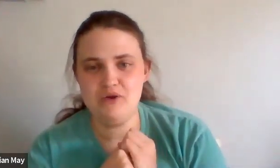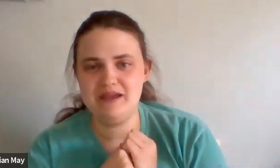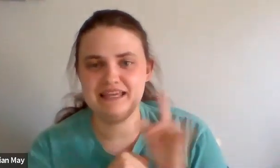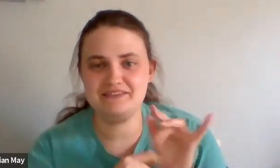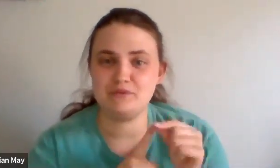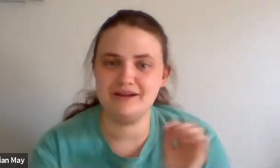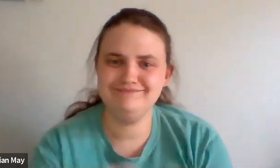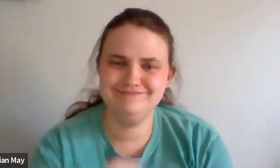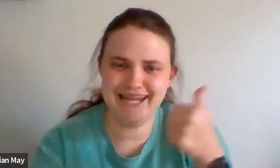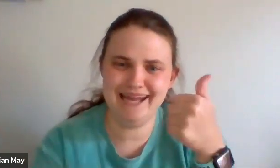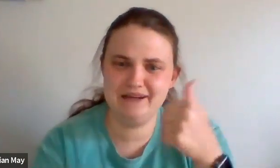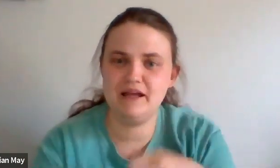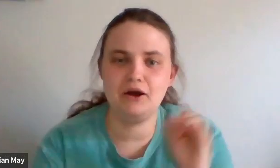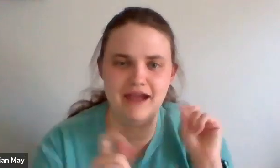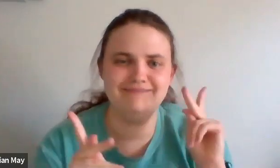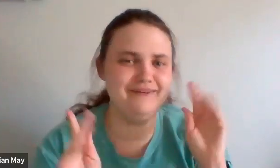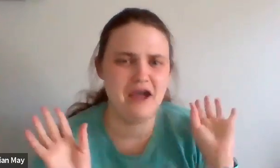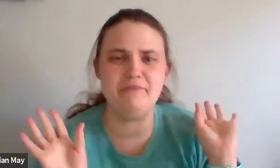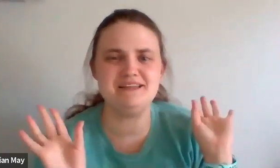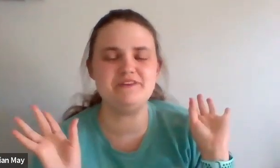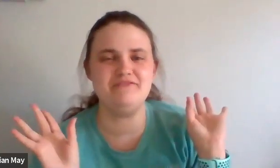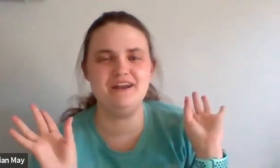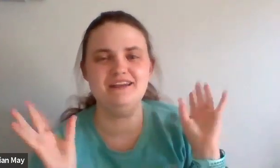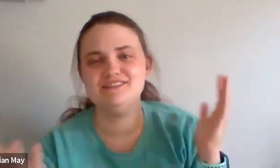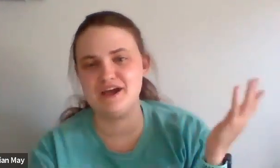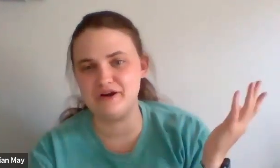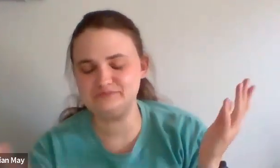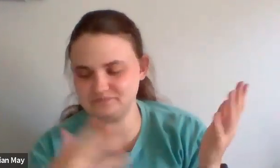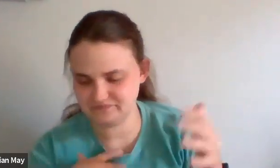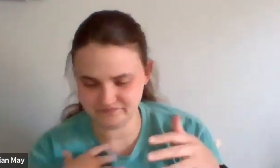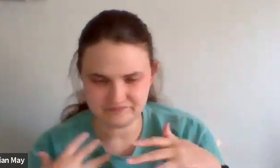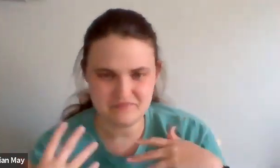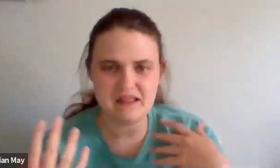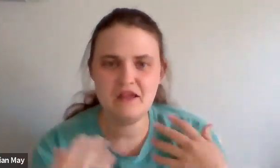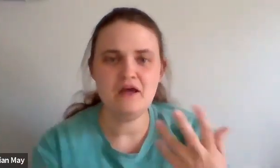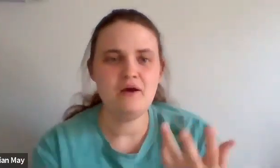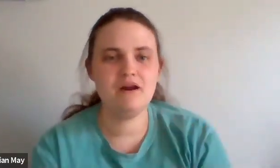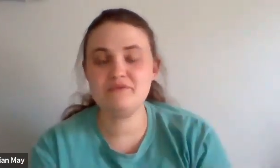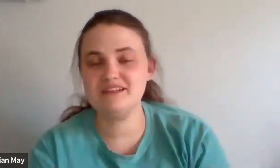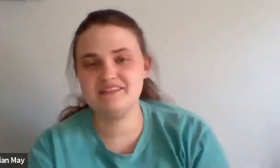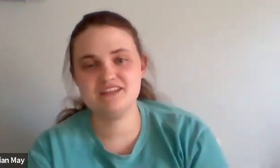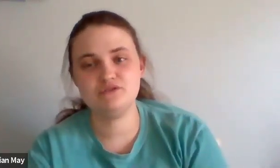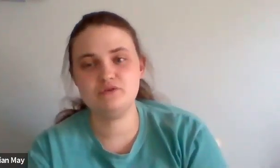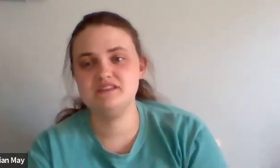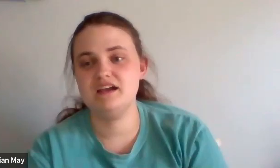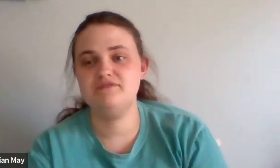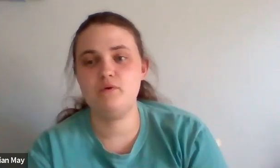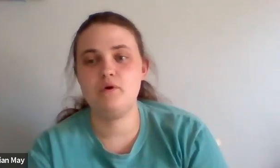so it's like this word. Okay. And I'm like, okay, I picked up enough on it. So one of the ones I think is cool is, like,